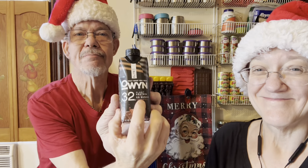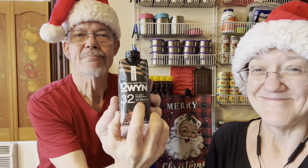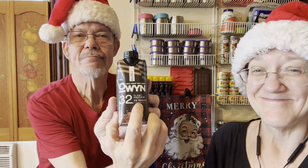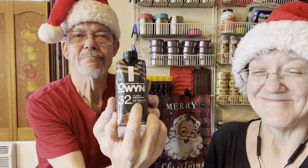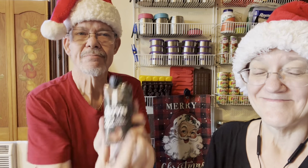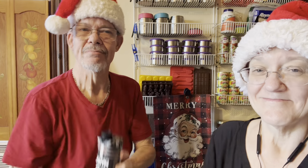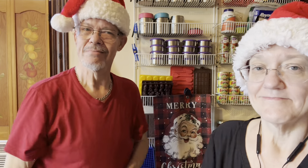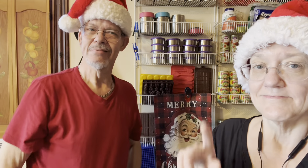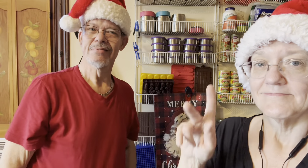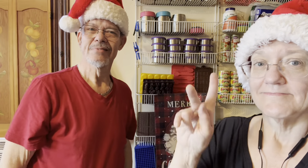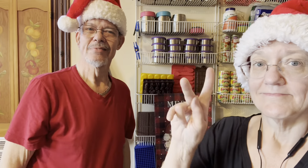there.